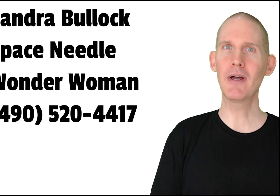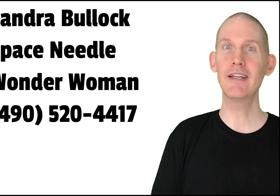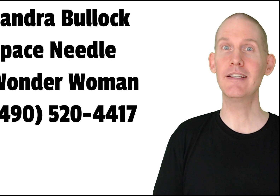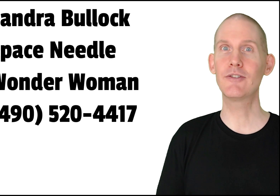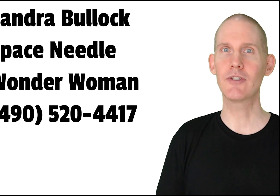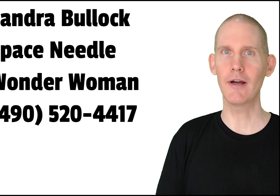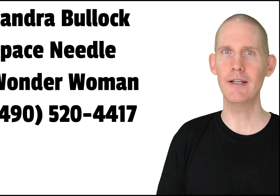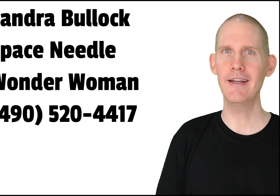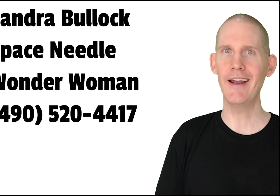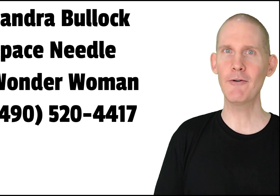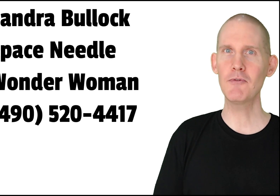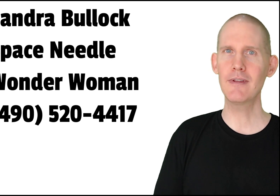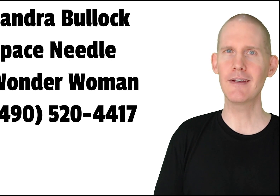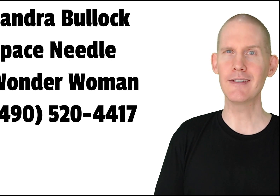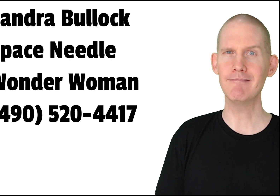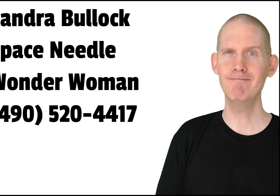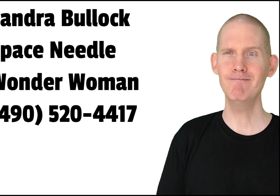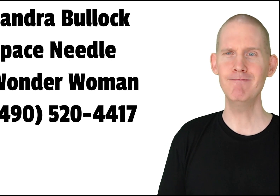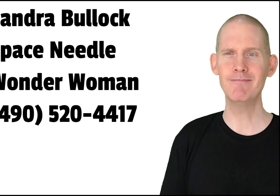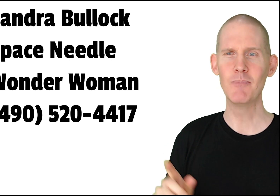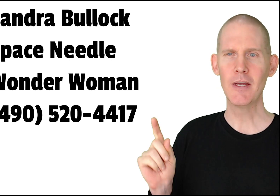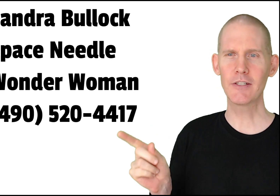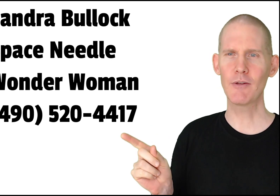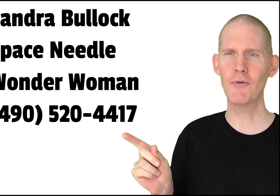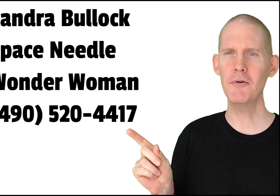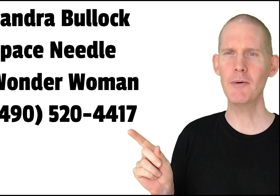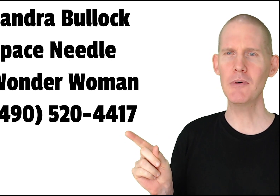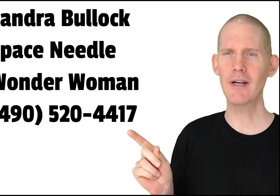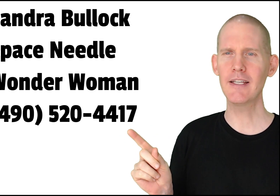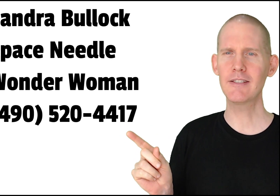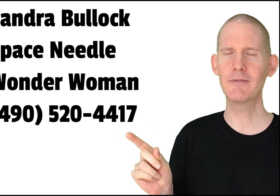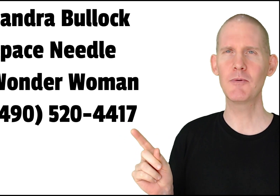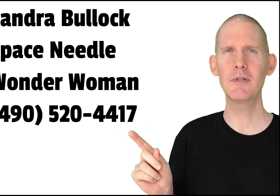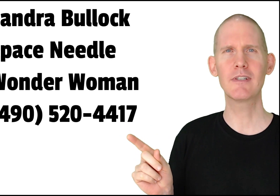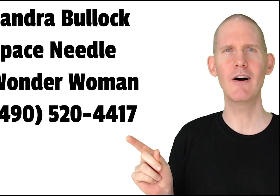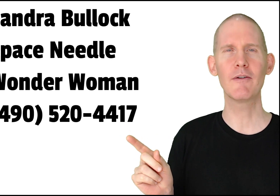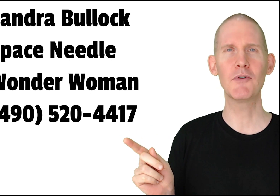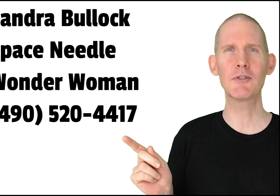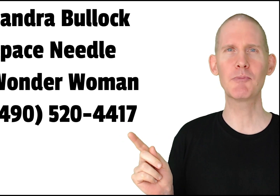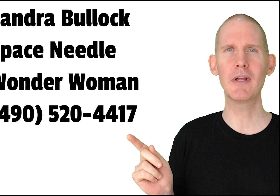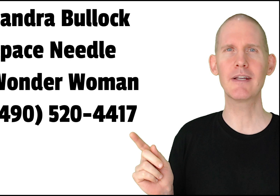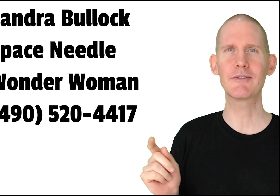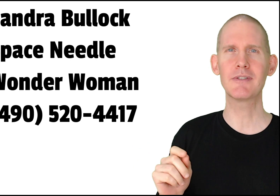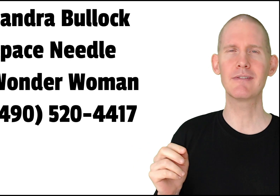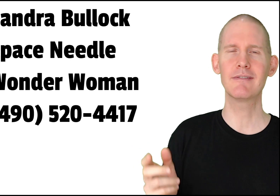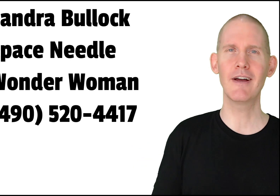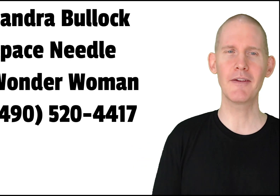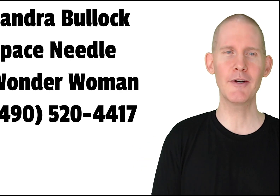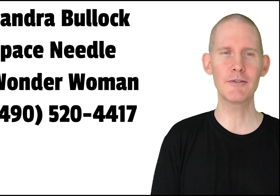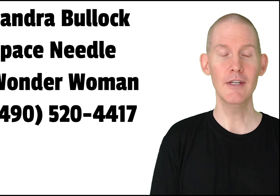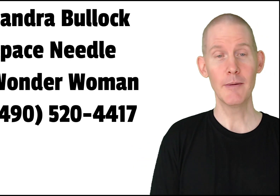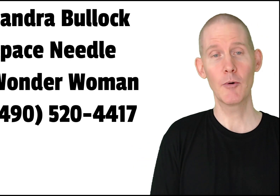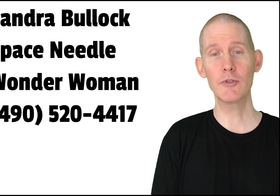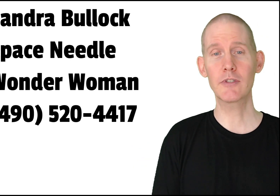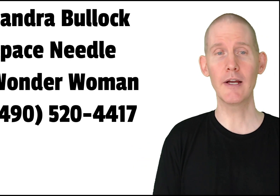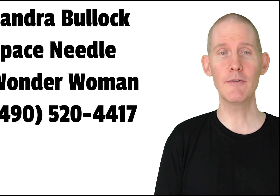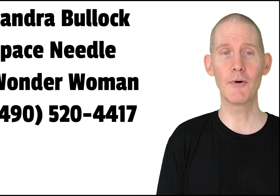and signing everything. Because the phone number, I guess we wouldn't call it fingerspelling because it's not letters, but we'll sign the phone